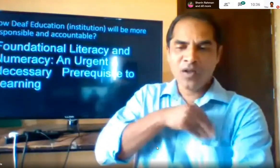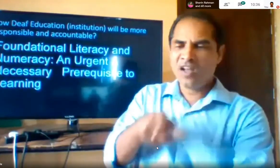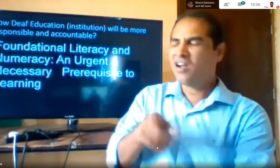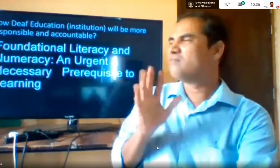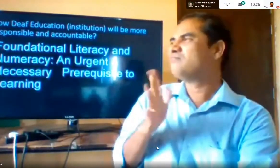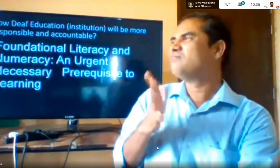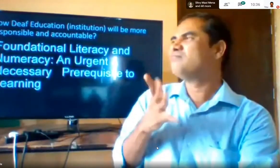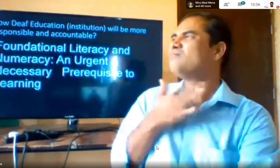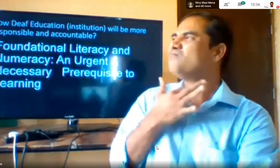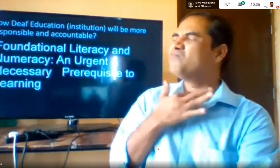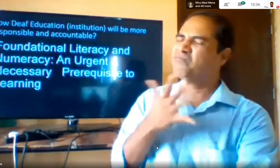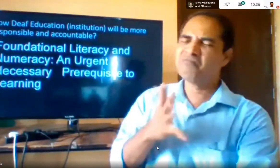sign language.